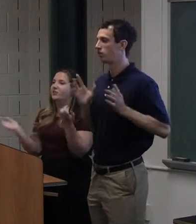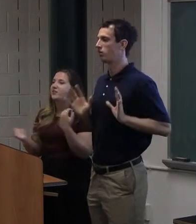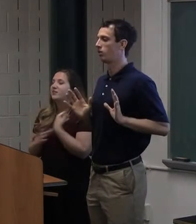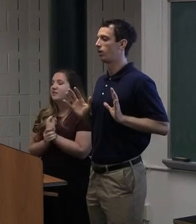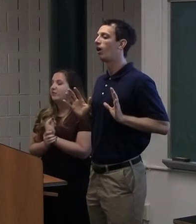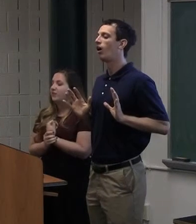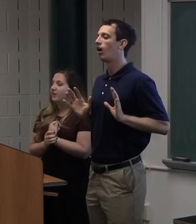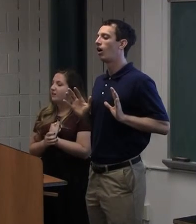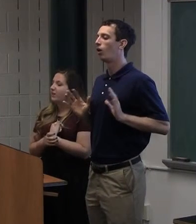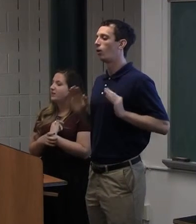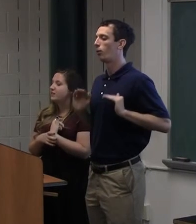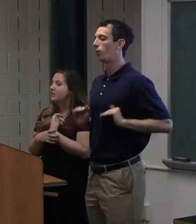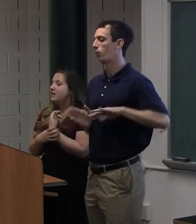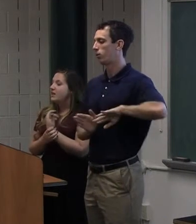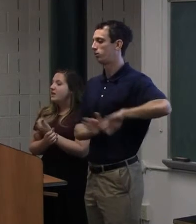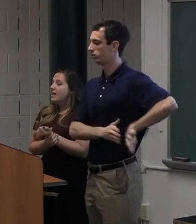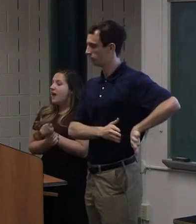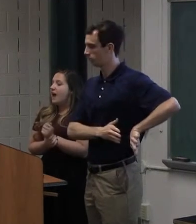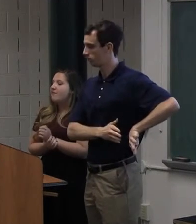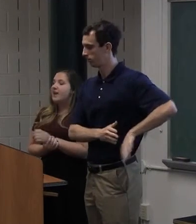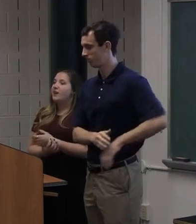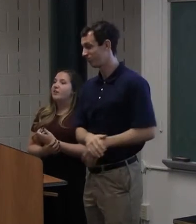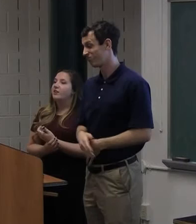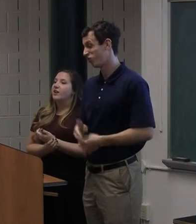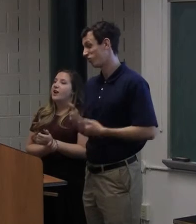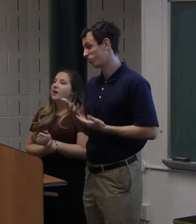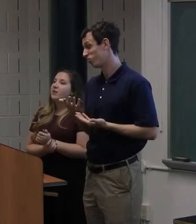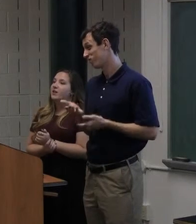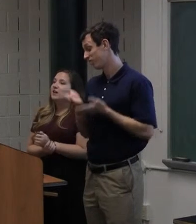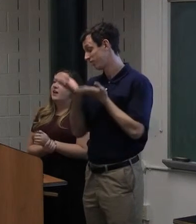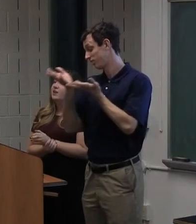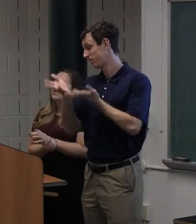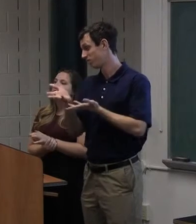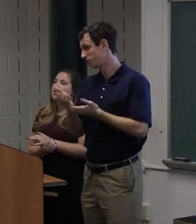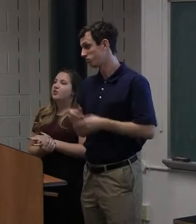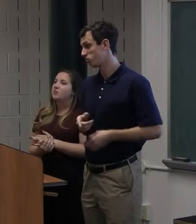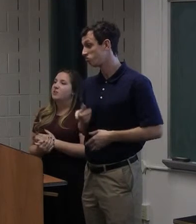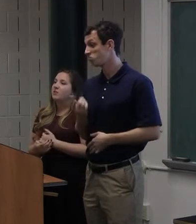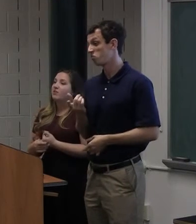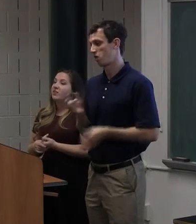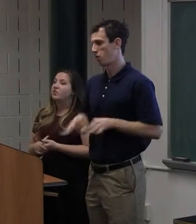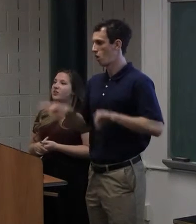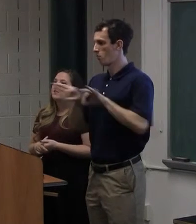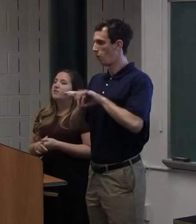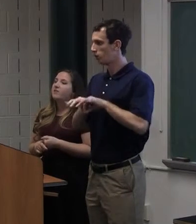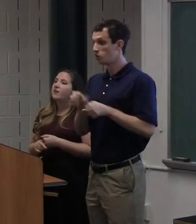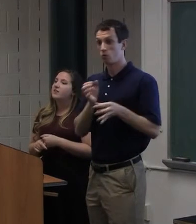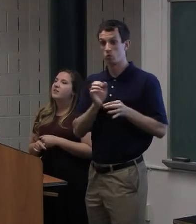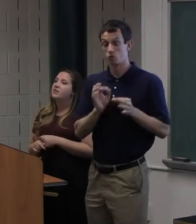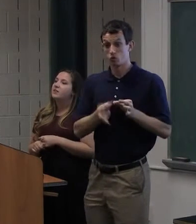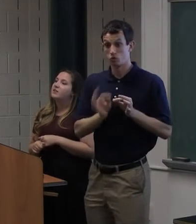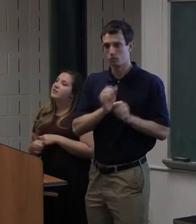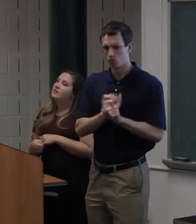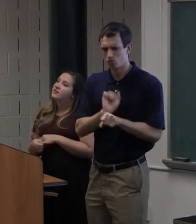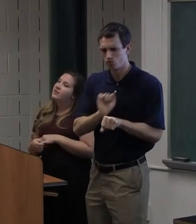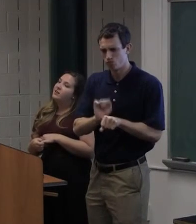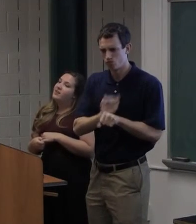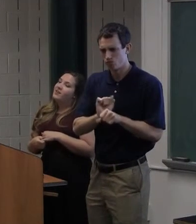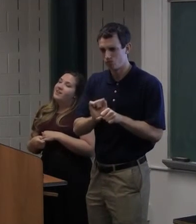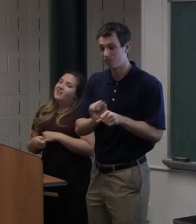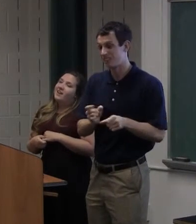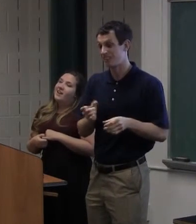So that's just friendly advice. Have an outlet or a hobby. I know internship can be really stressful for us